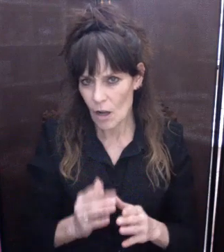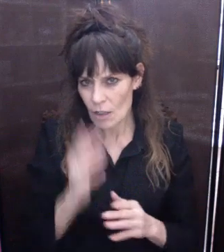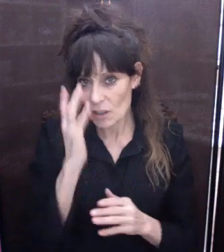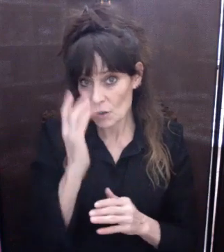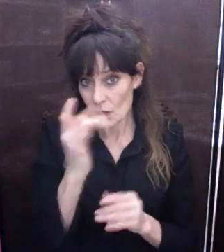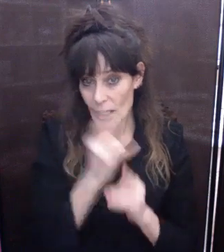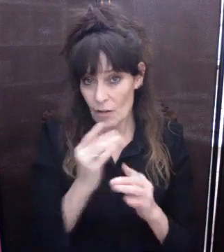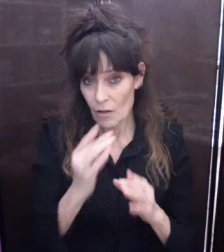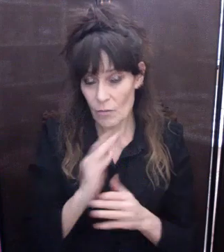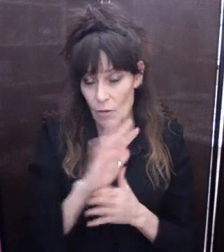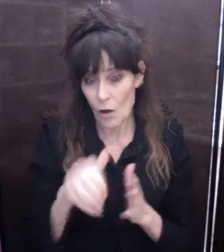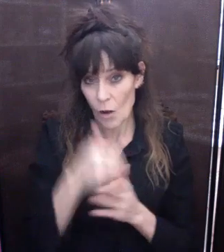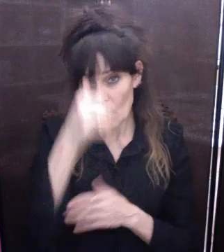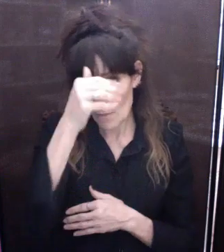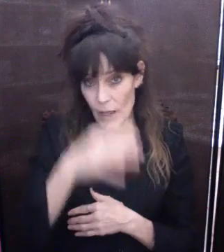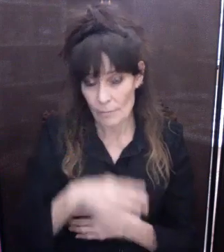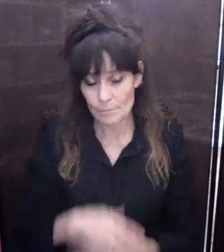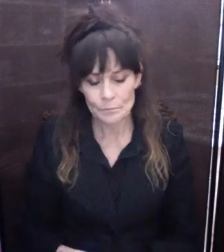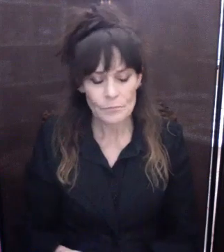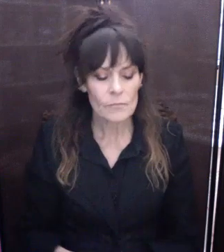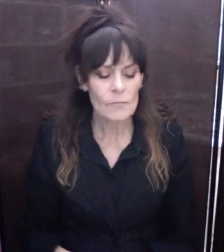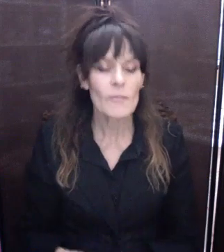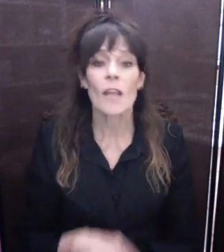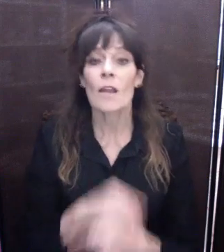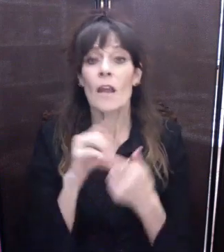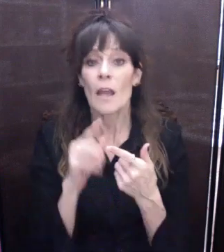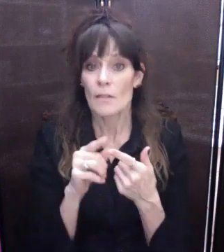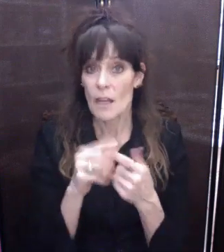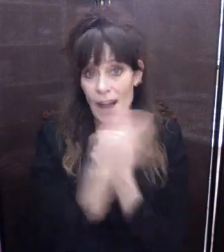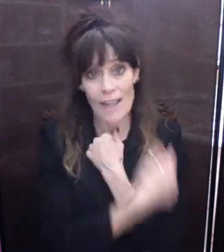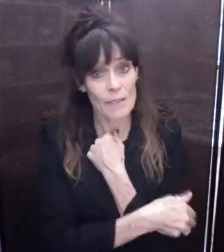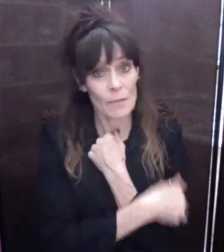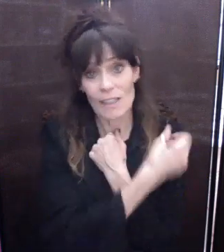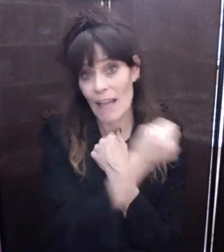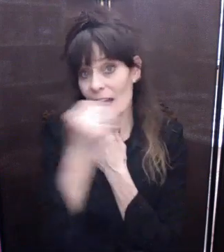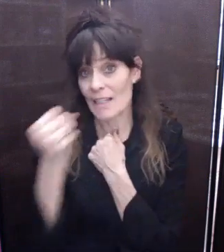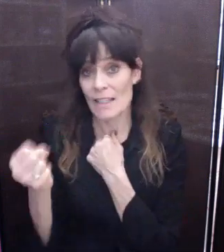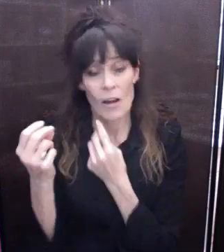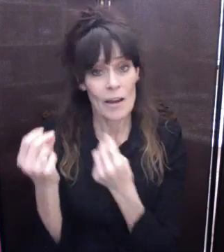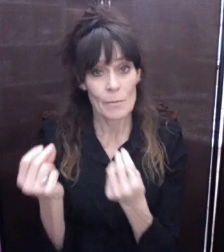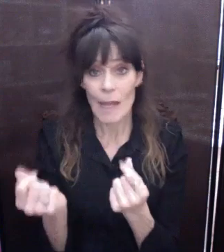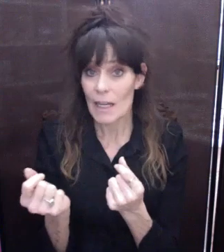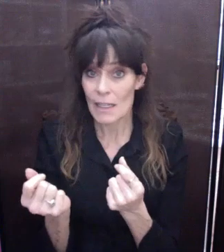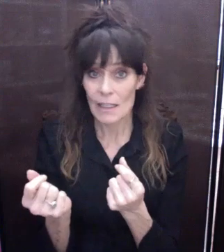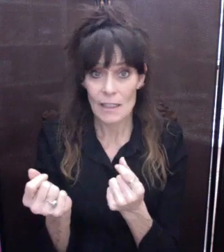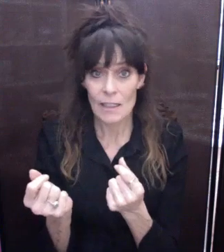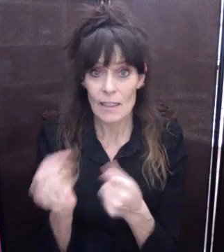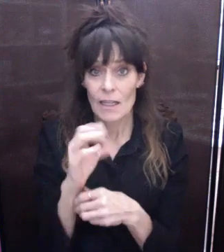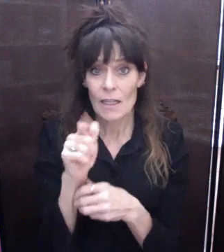in Akron. And then hospitalization was almost automatic. Clarence Snyder was one of the